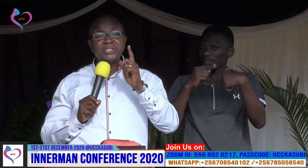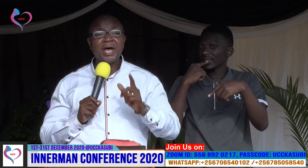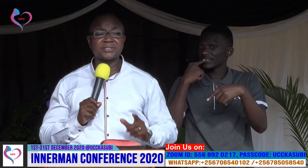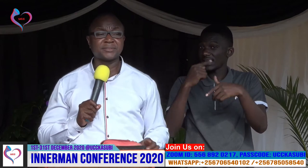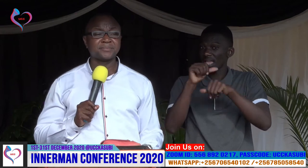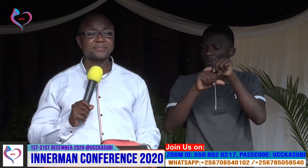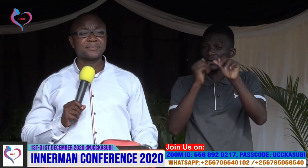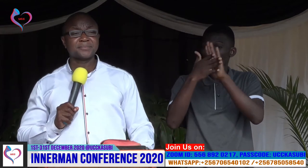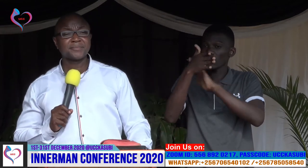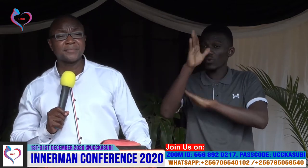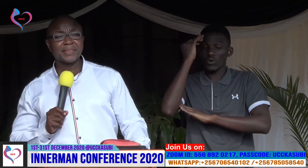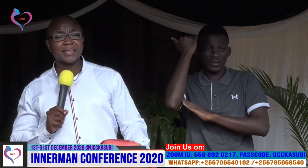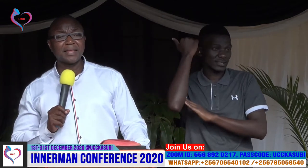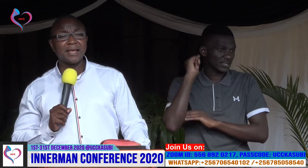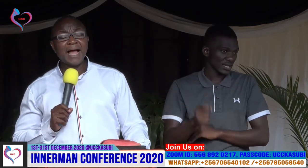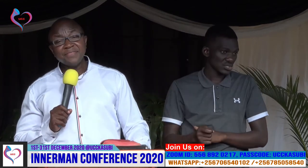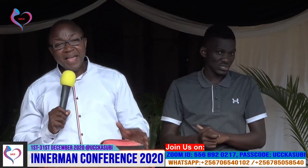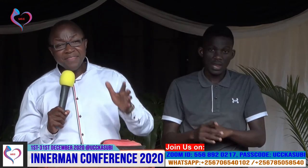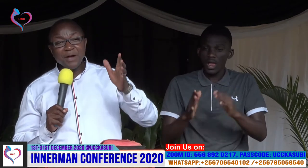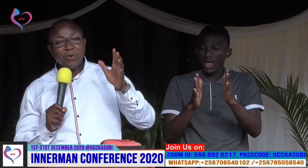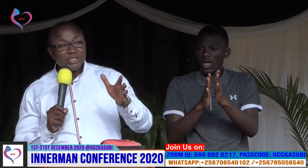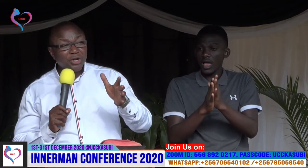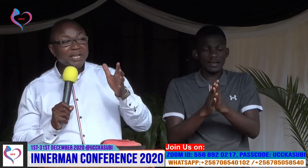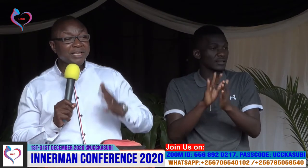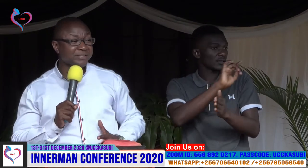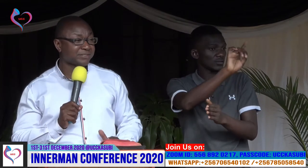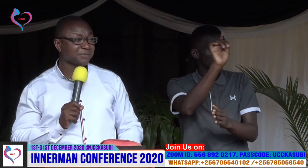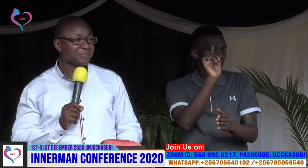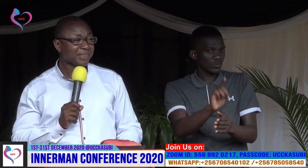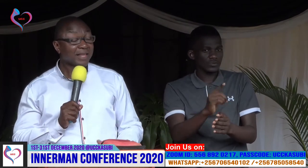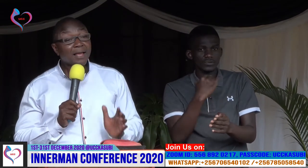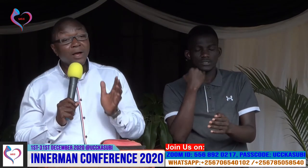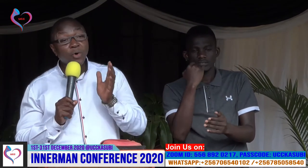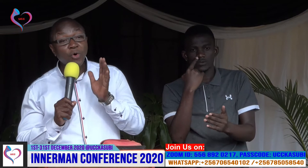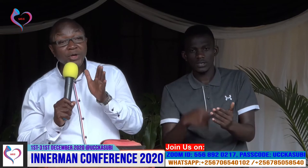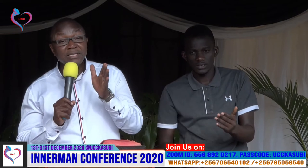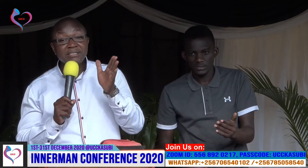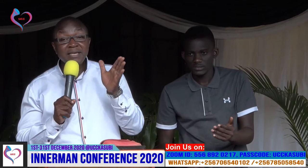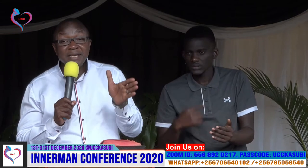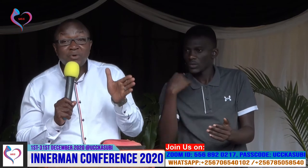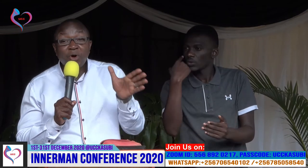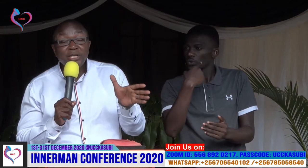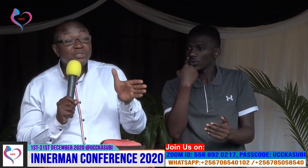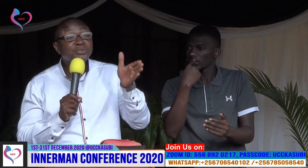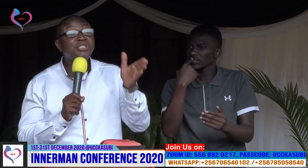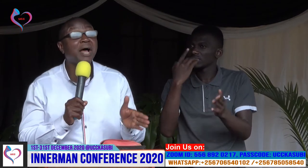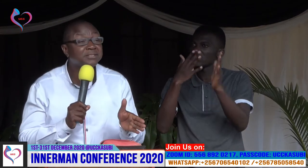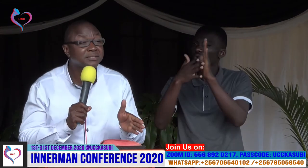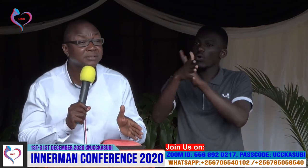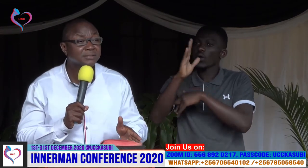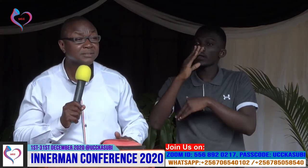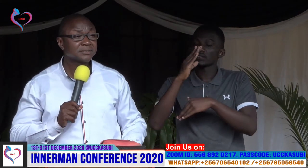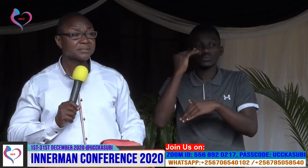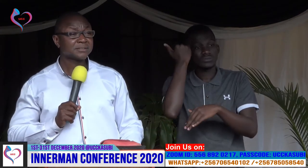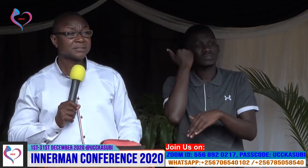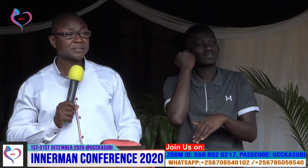God the judge. And then the question is, who is he going to